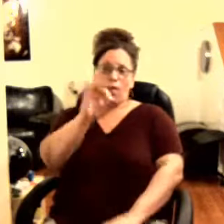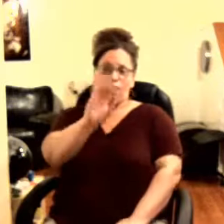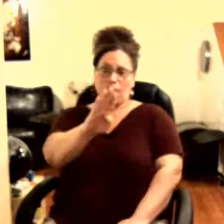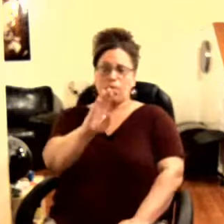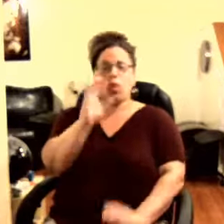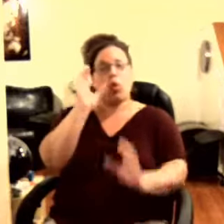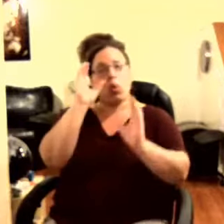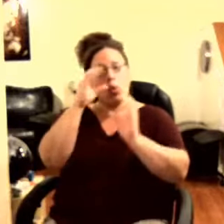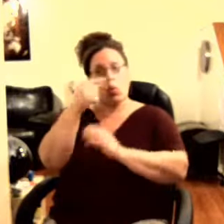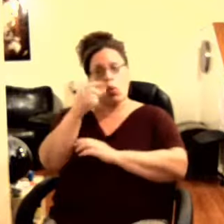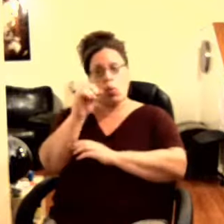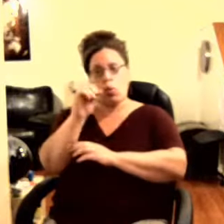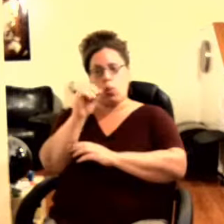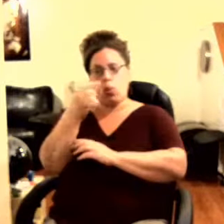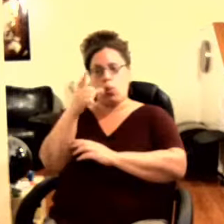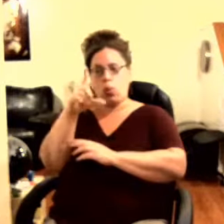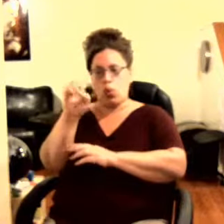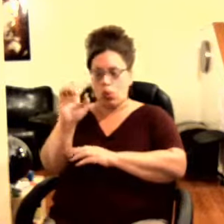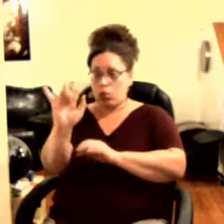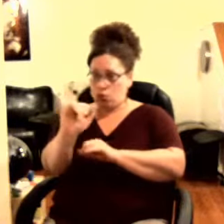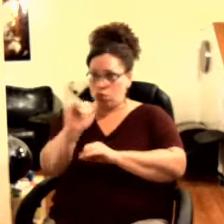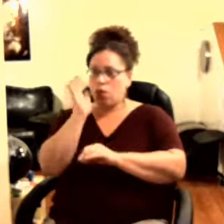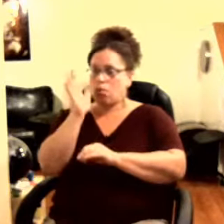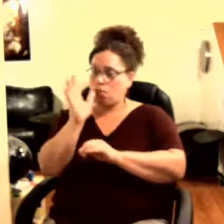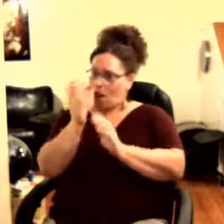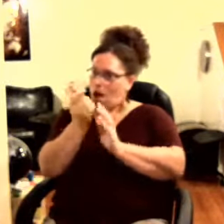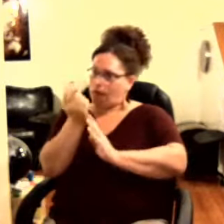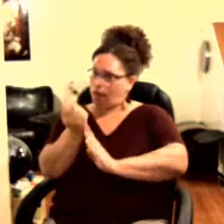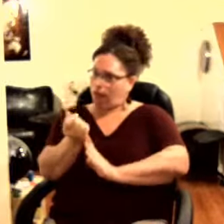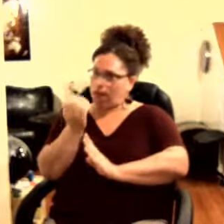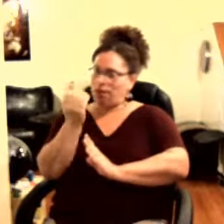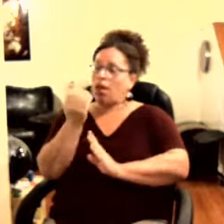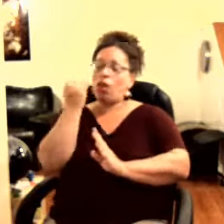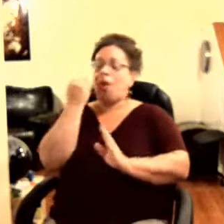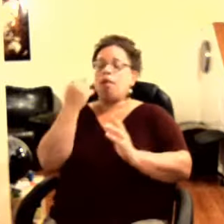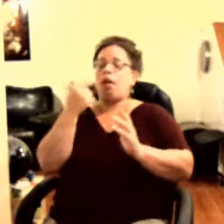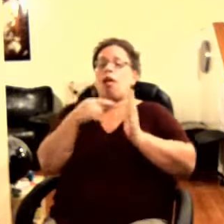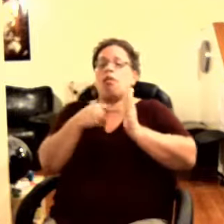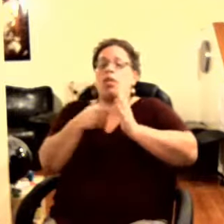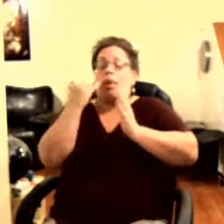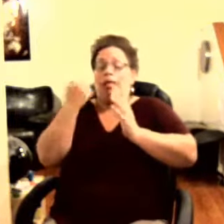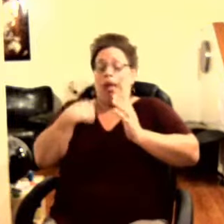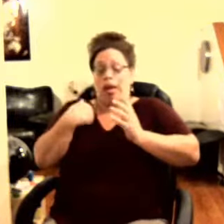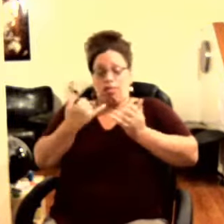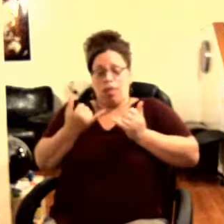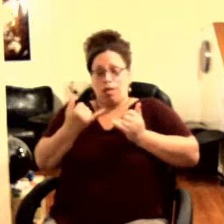too. If I search for something and you search for something, even right now at the very same time, we may get very